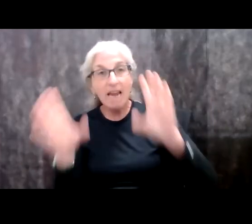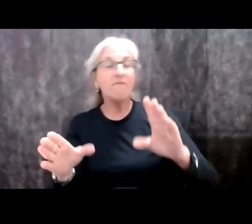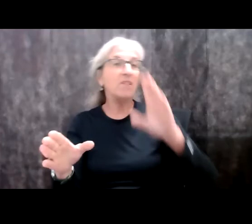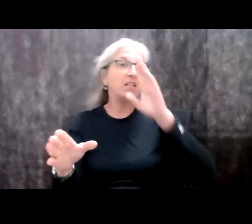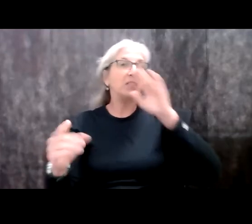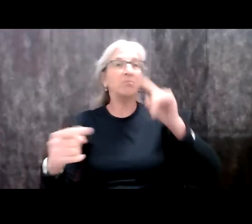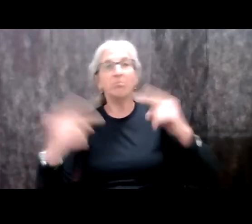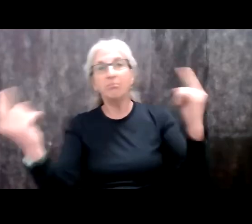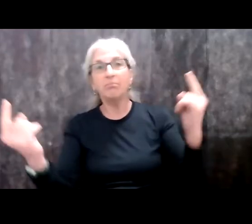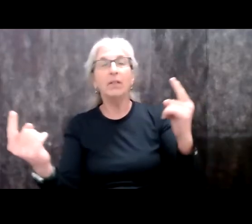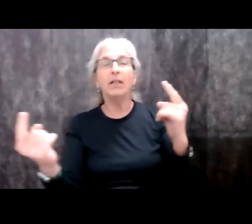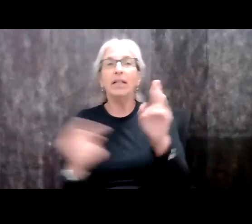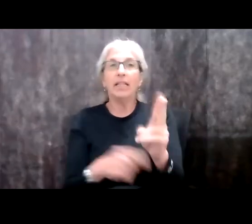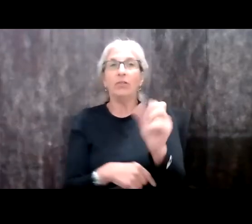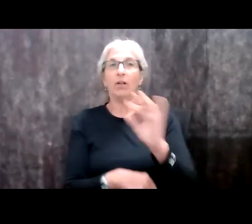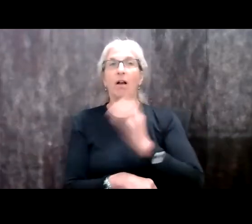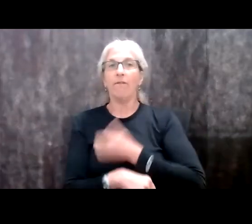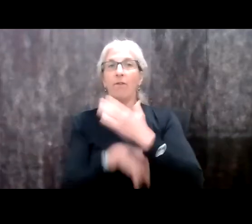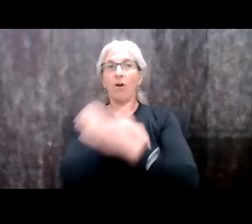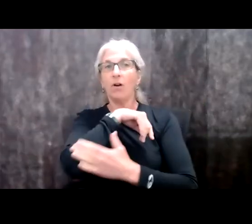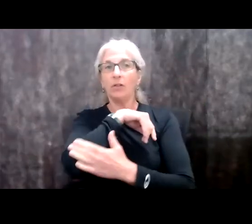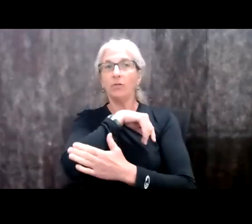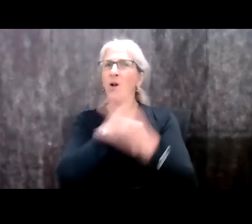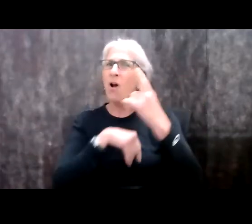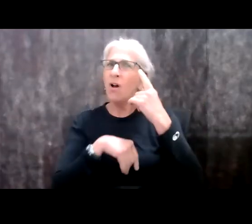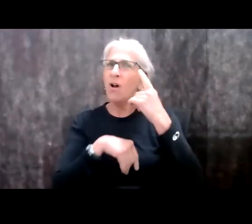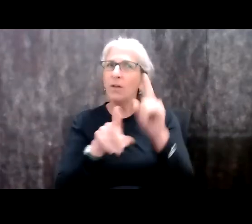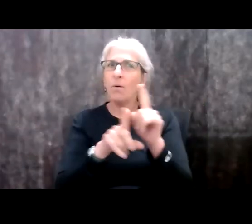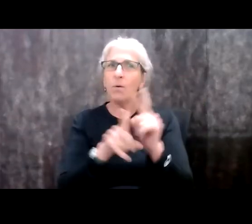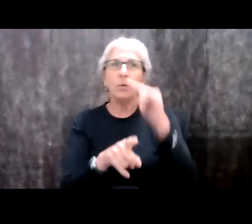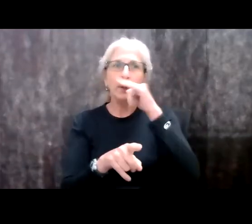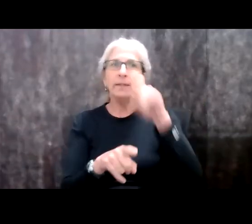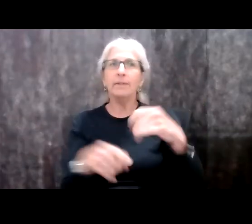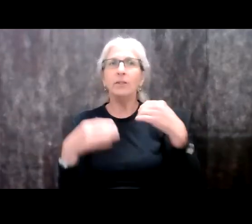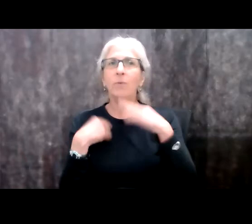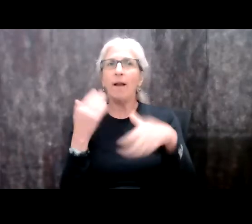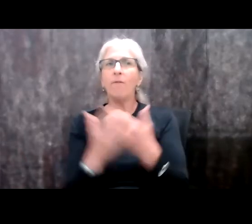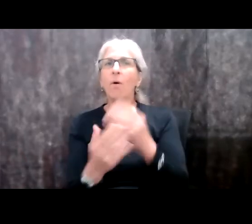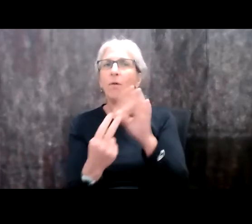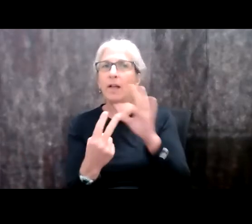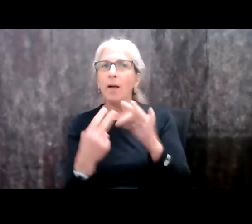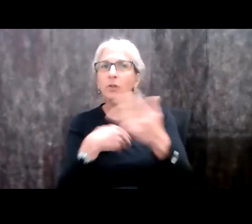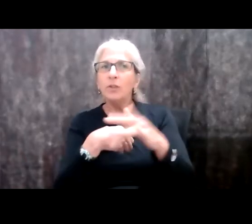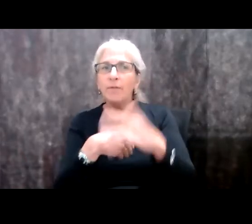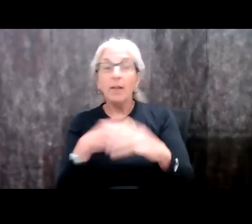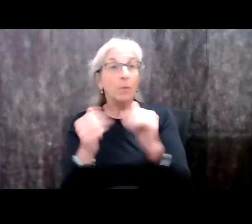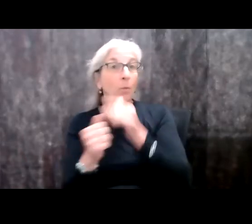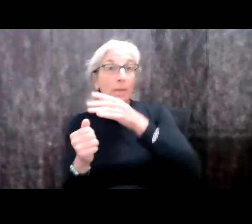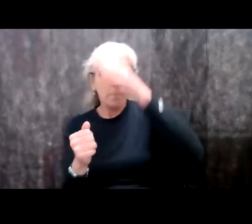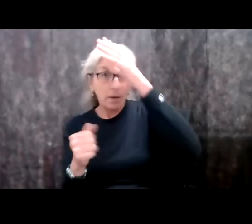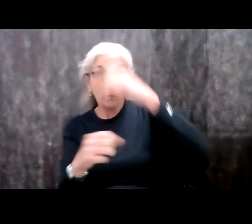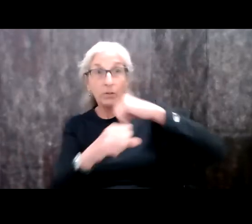with kids, I also want to make sure that they should have all the options available, especially with the parents or their guardians, to be able to get any kind